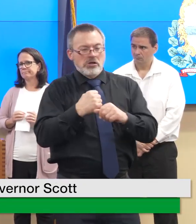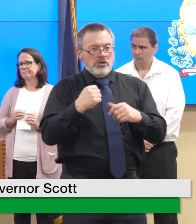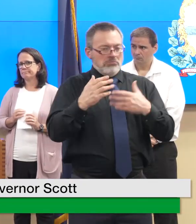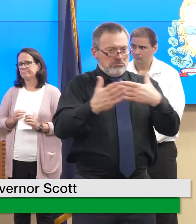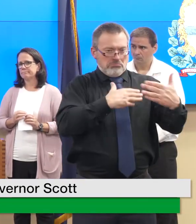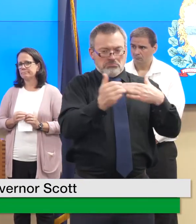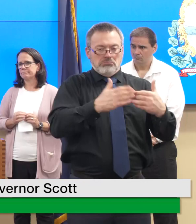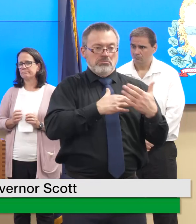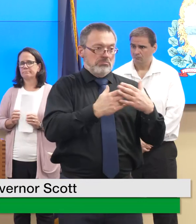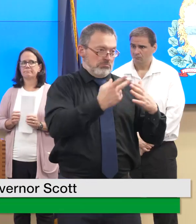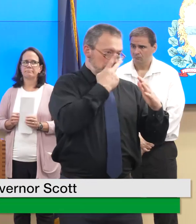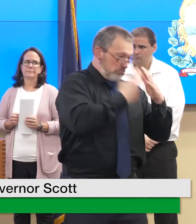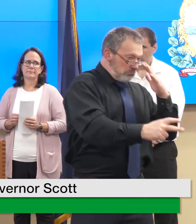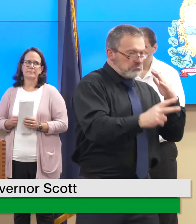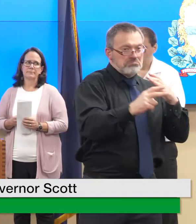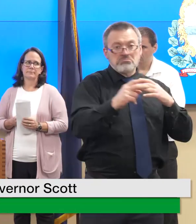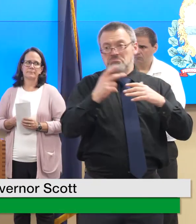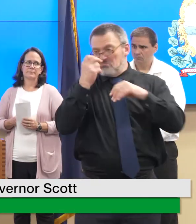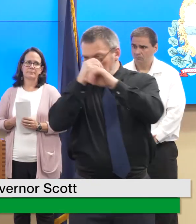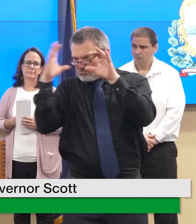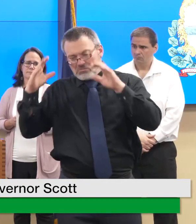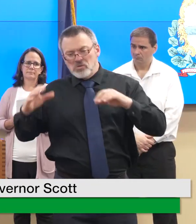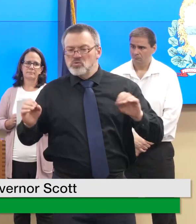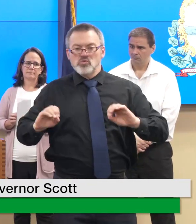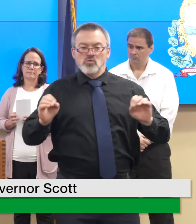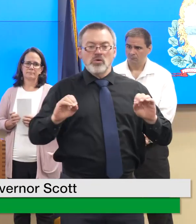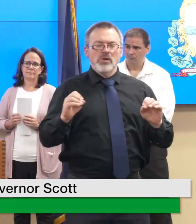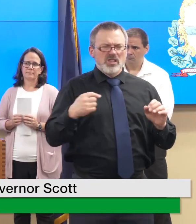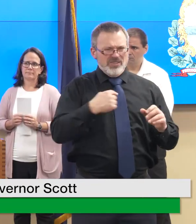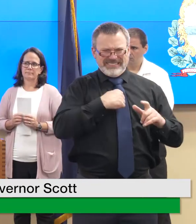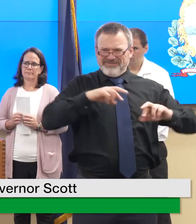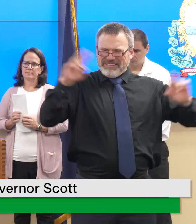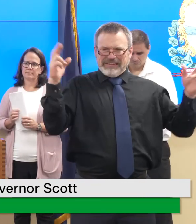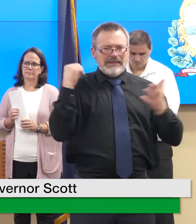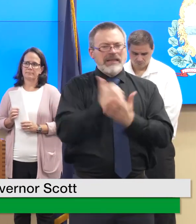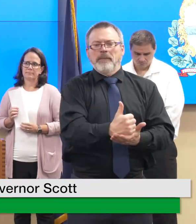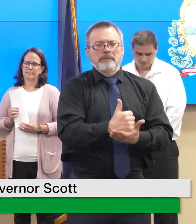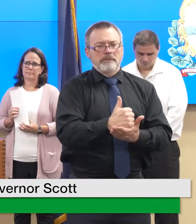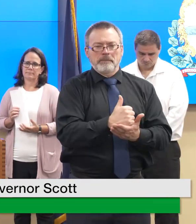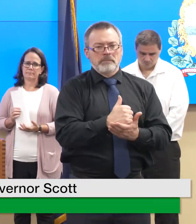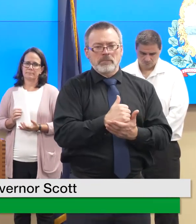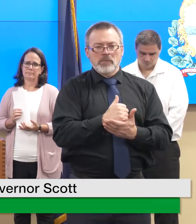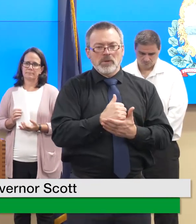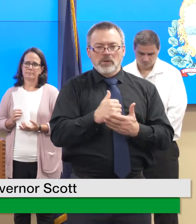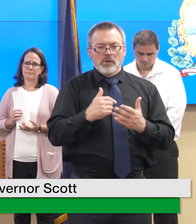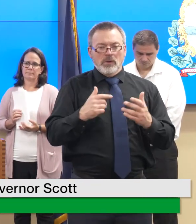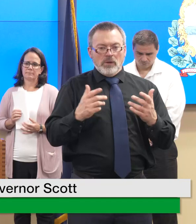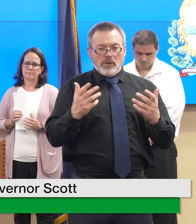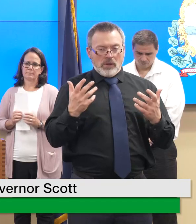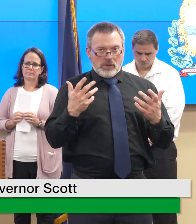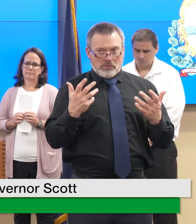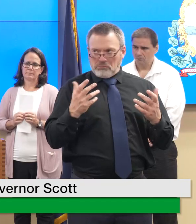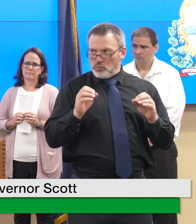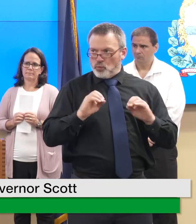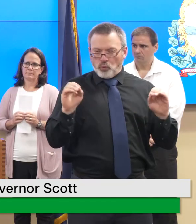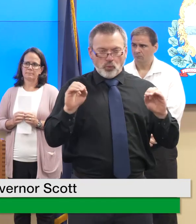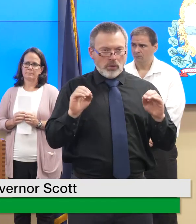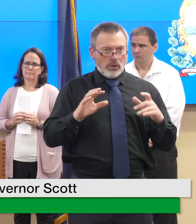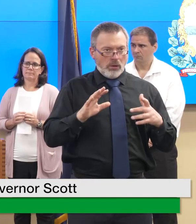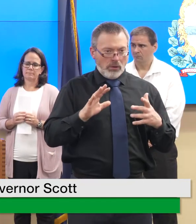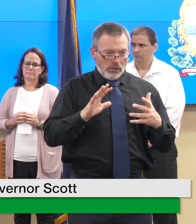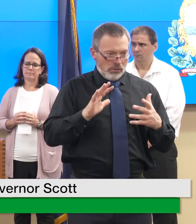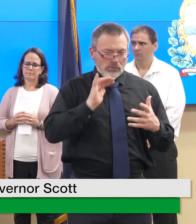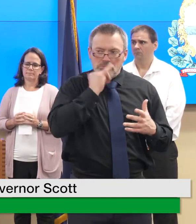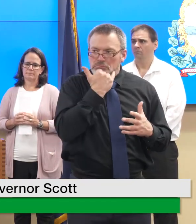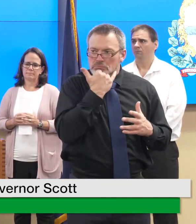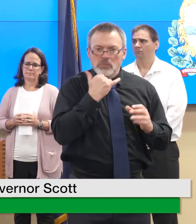and not had any big oopses where we couldn't cover an area. When we say we mobilized